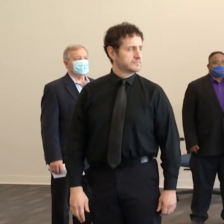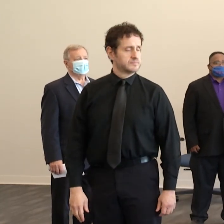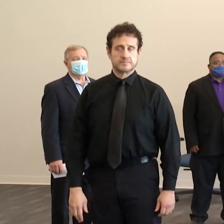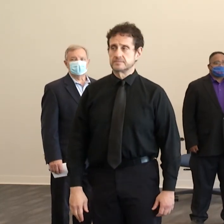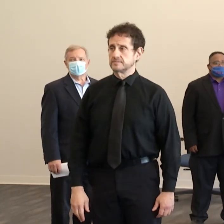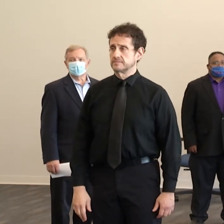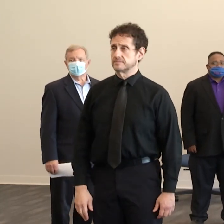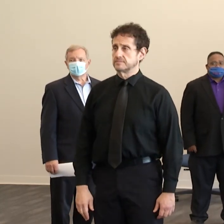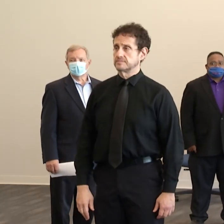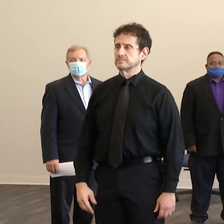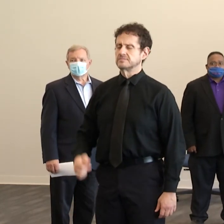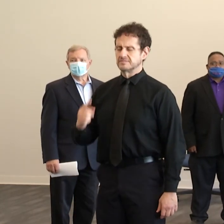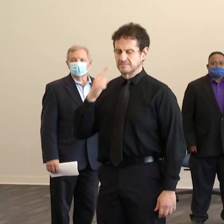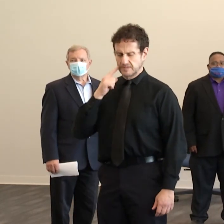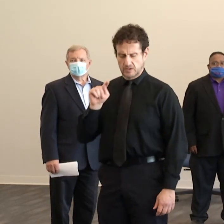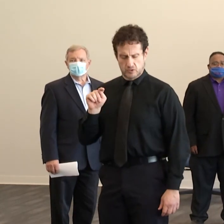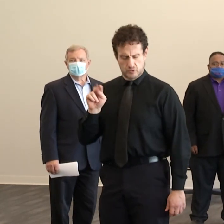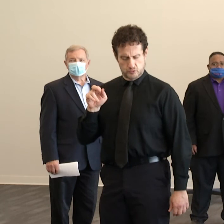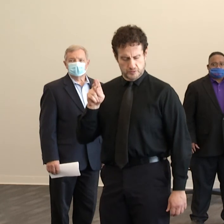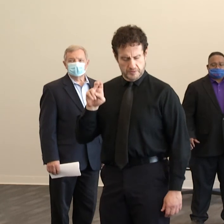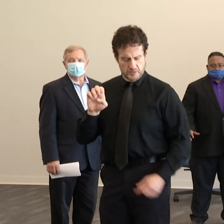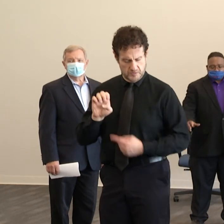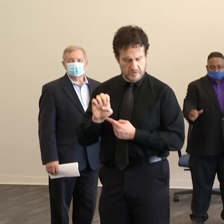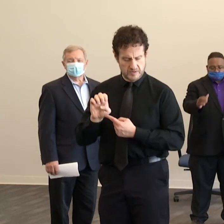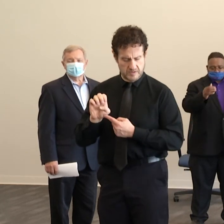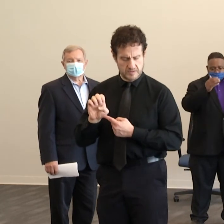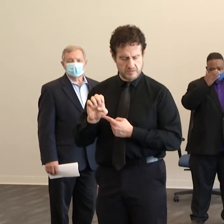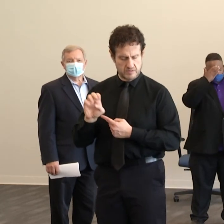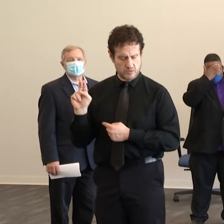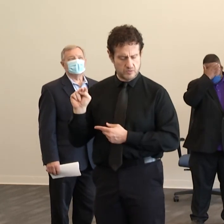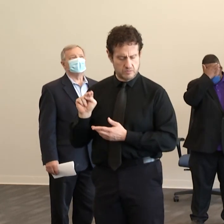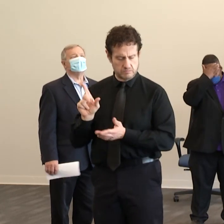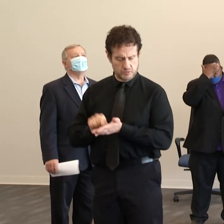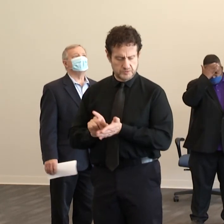All that right. it, Nick? And I believe we have the Tribune on the line.